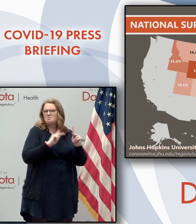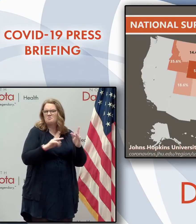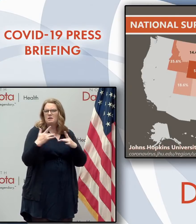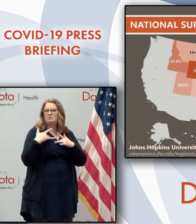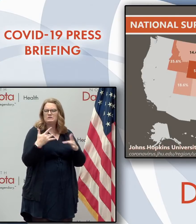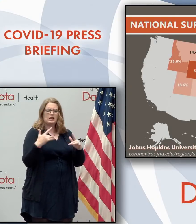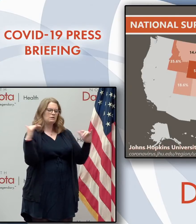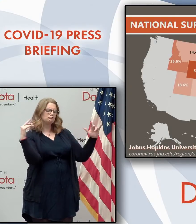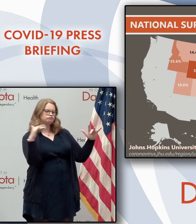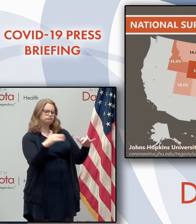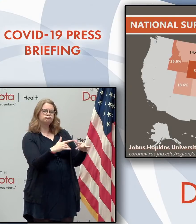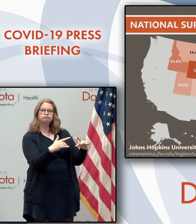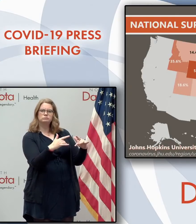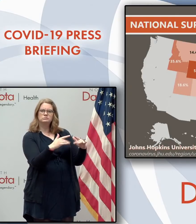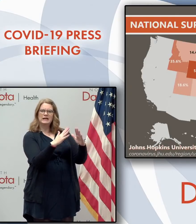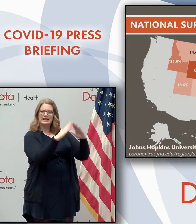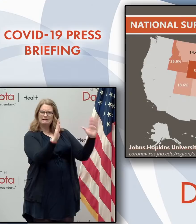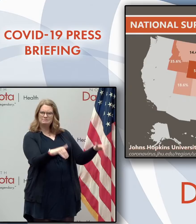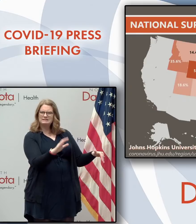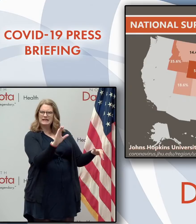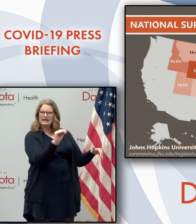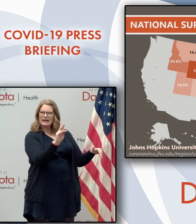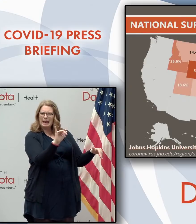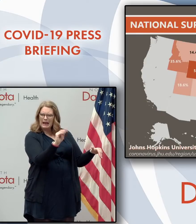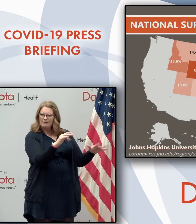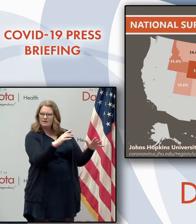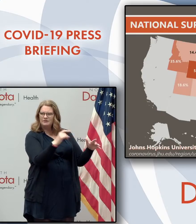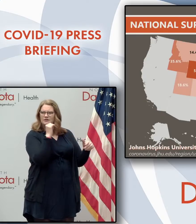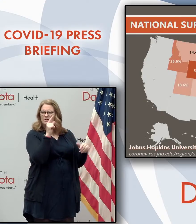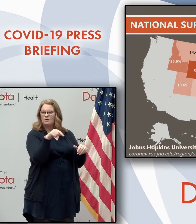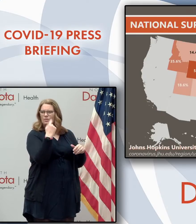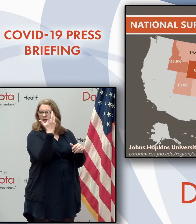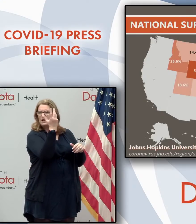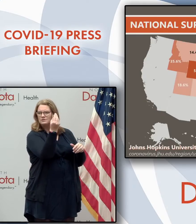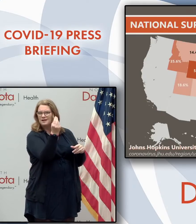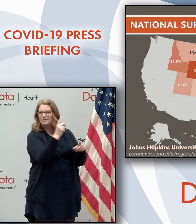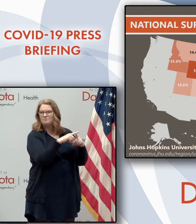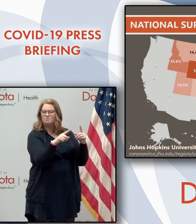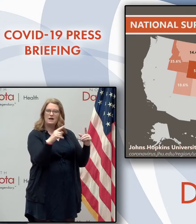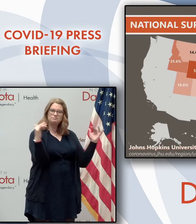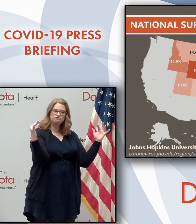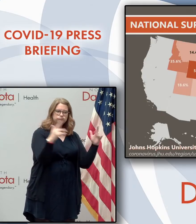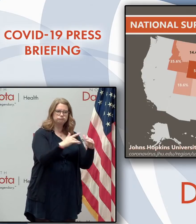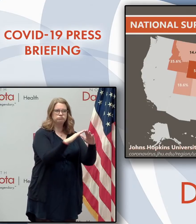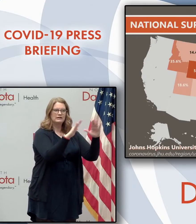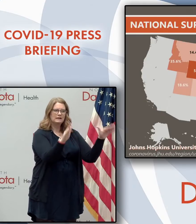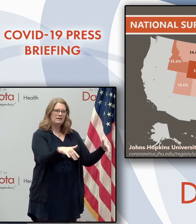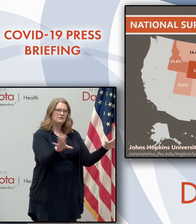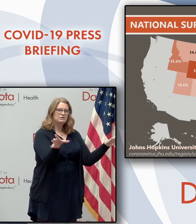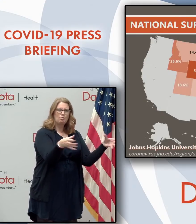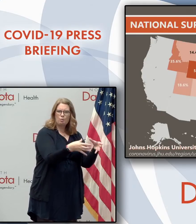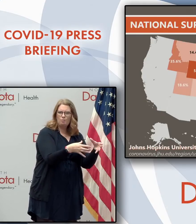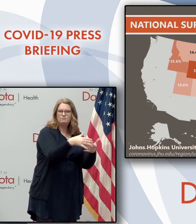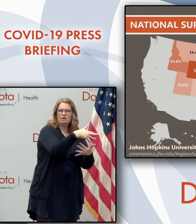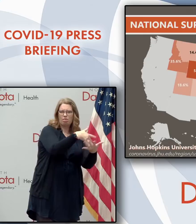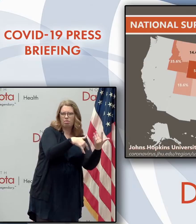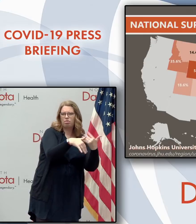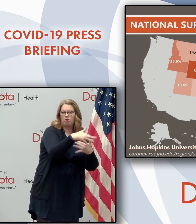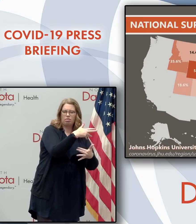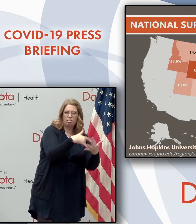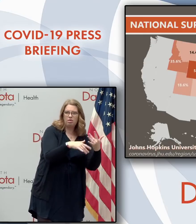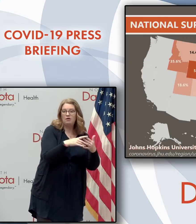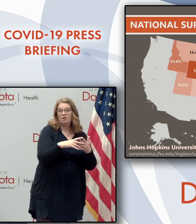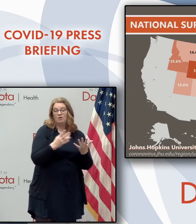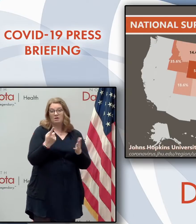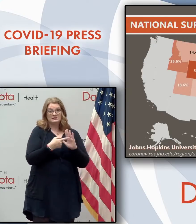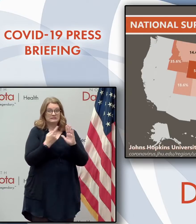in cabins and not just the outdoor part of deer hunting, but gathering in cabins and in groups and people that